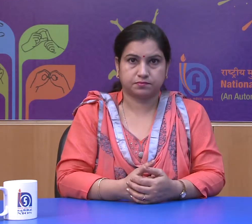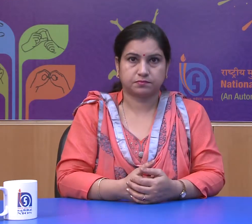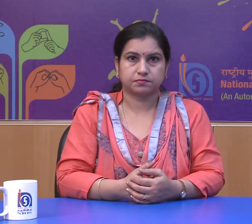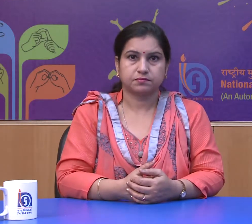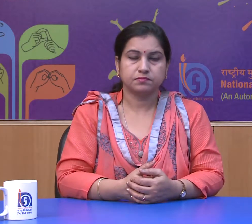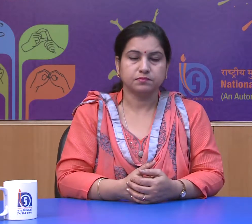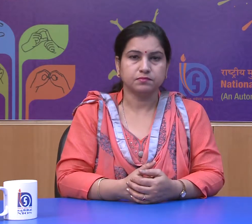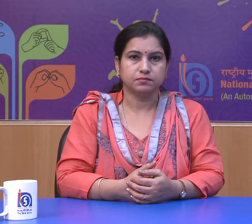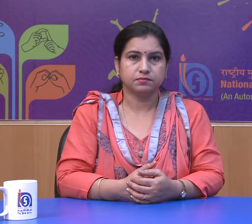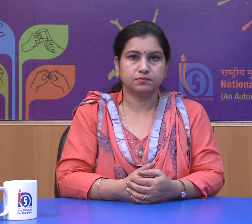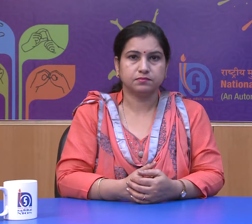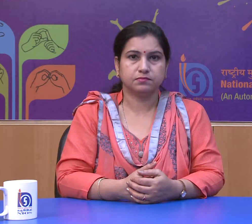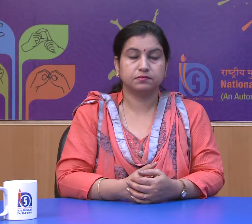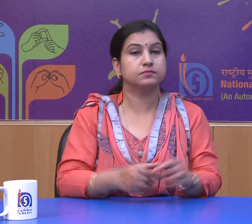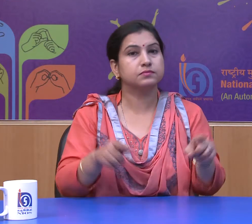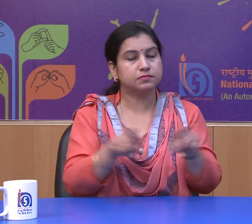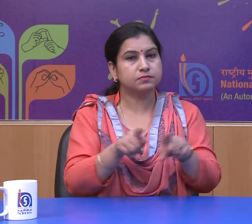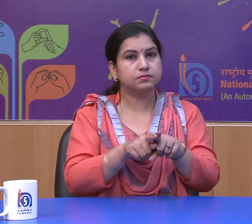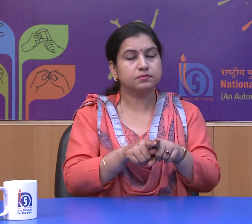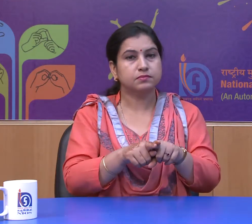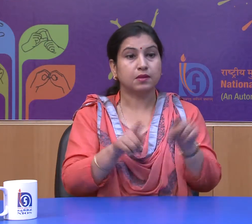Just like the parliamentary government at the centre,